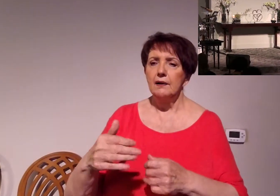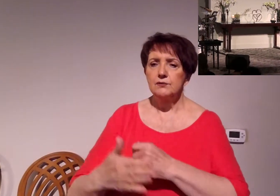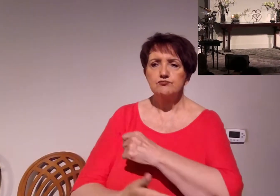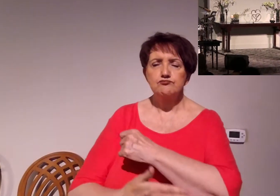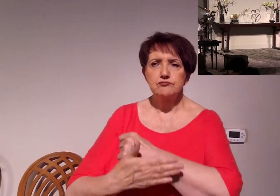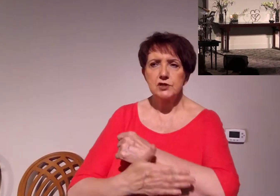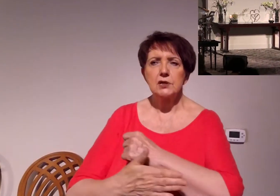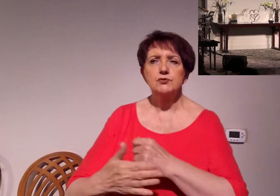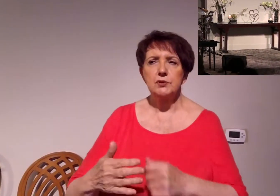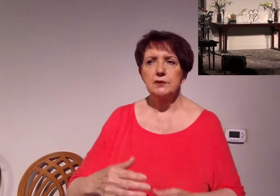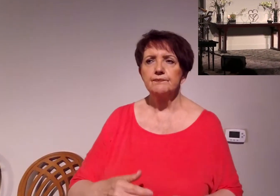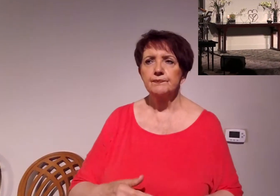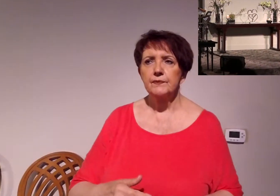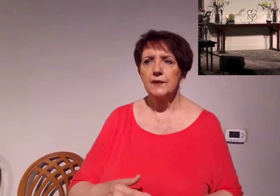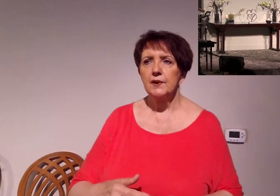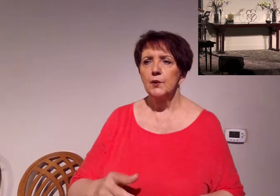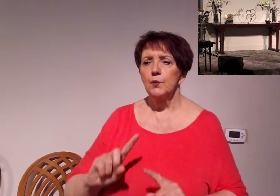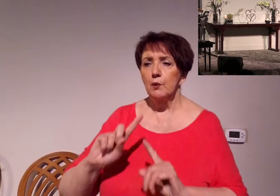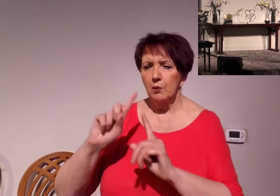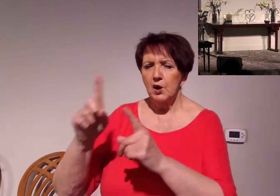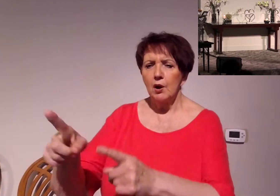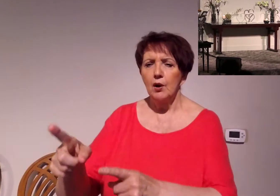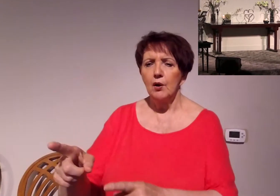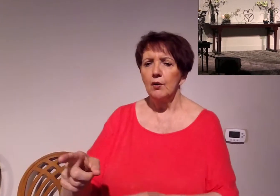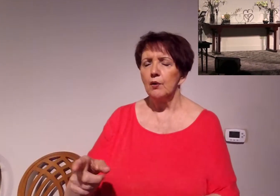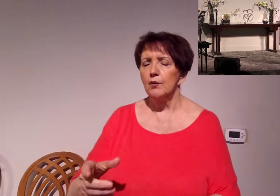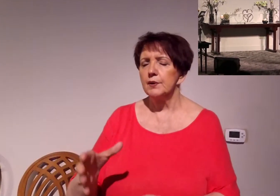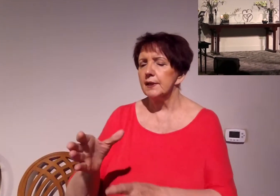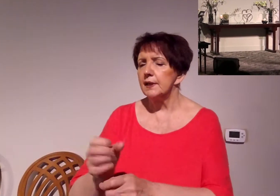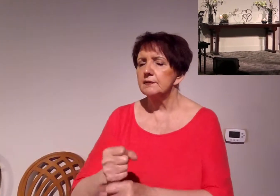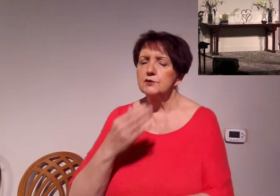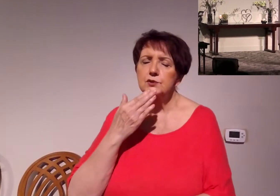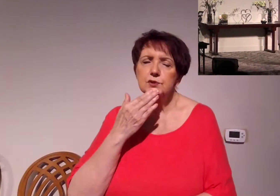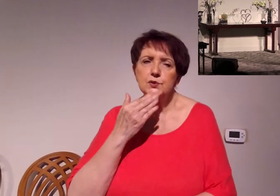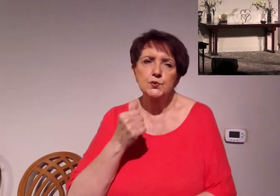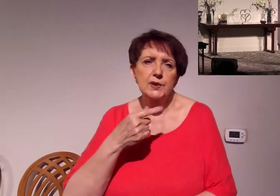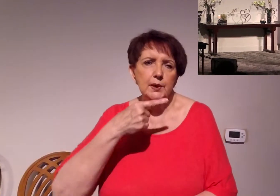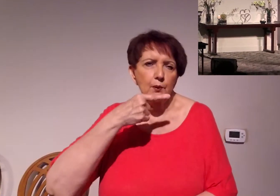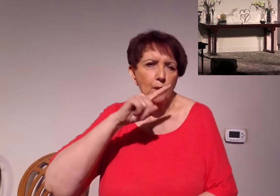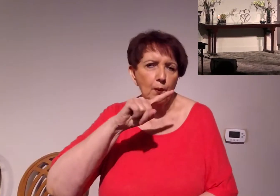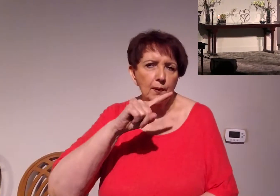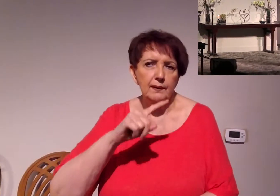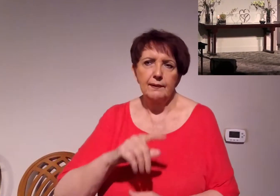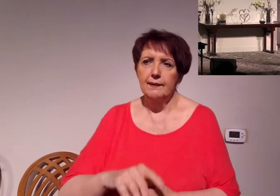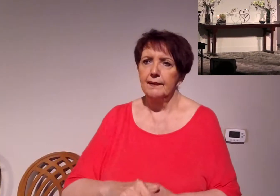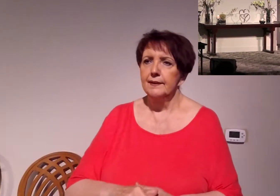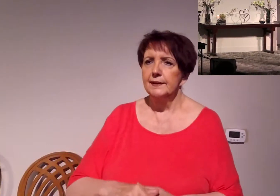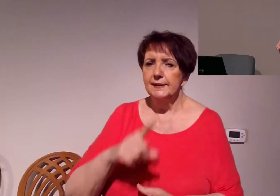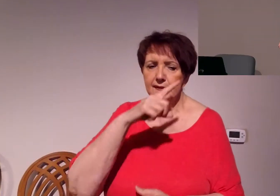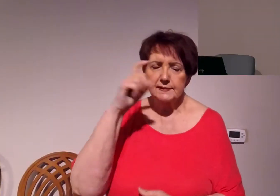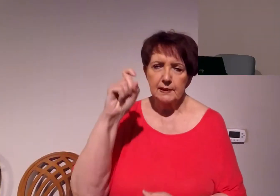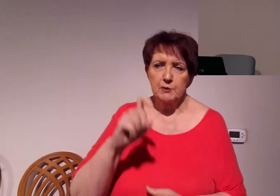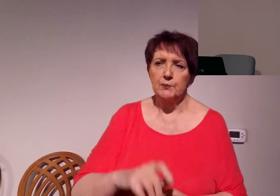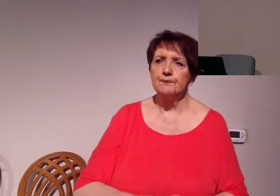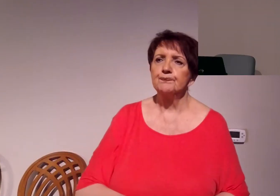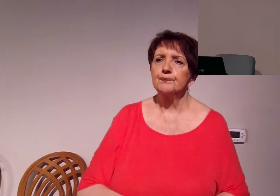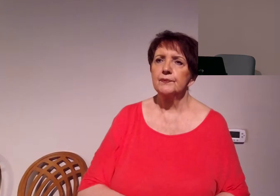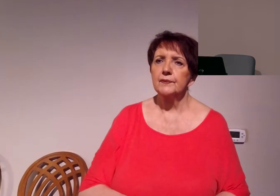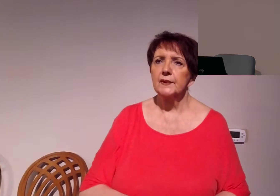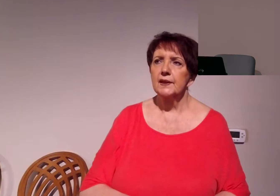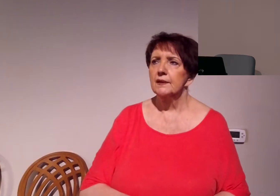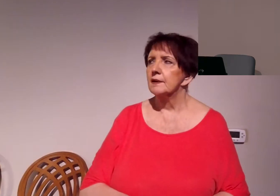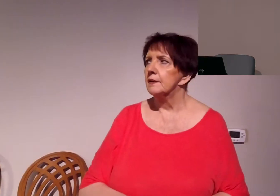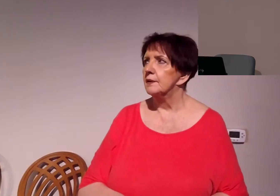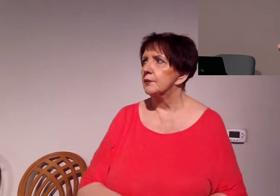out there and we would get the most amazing white sweet corn in the world in the summer. But we would see them on